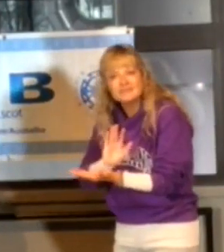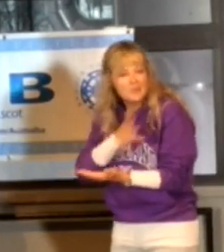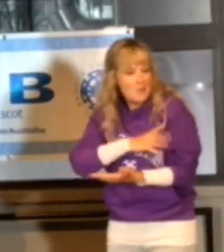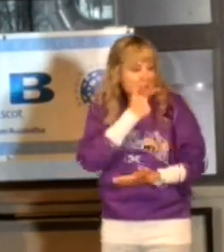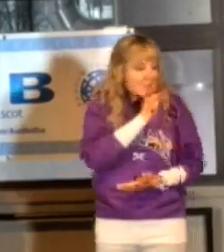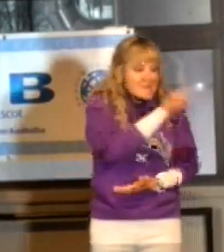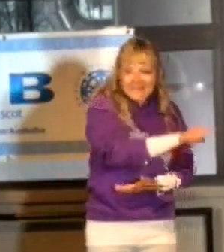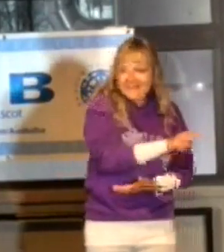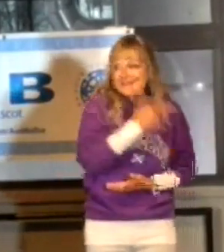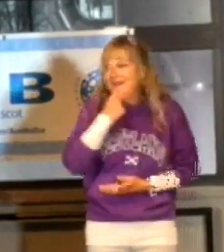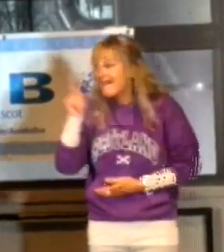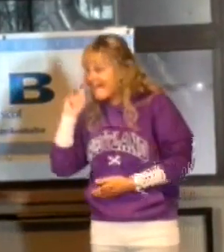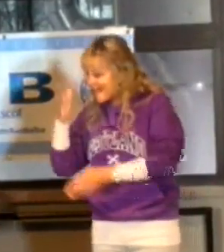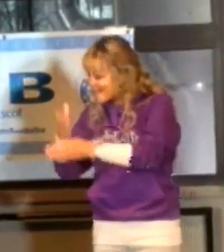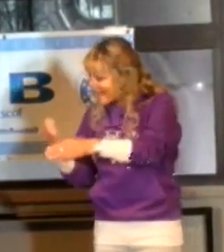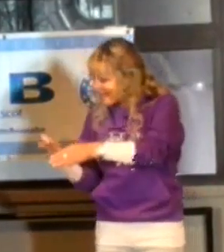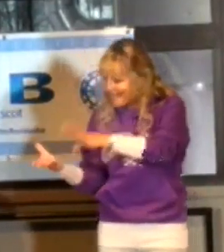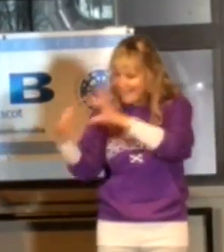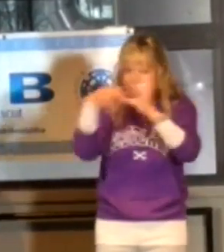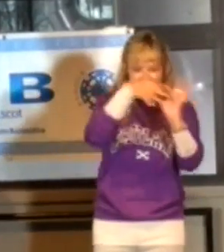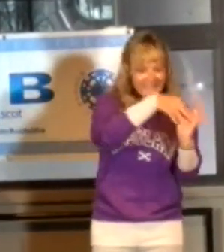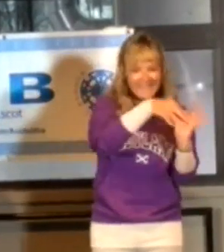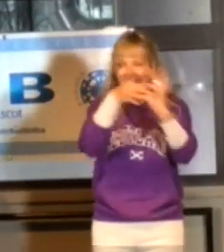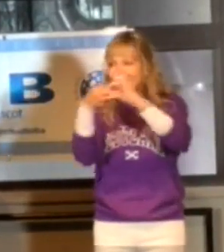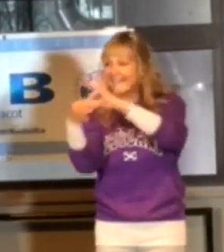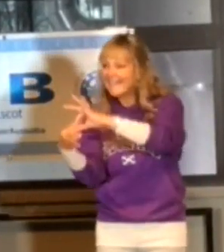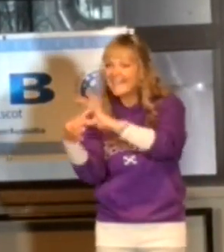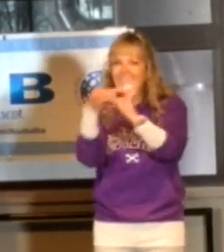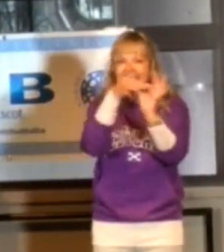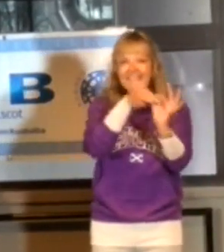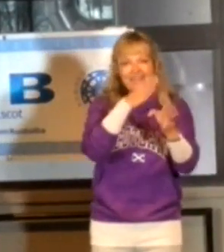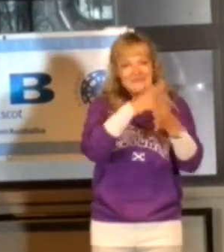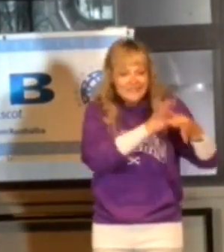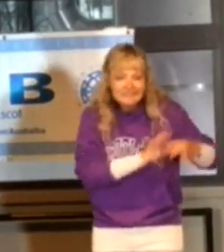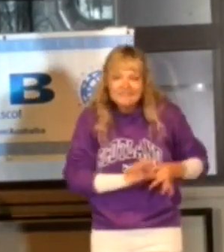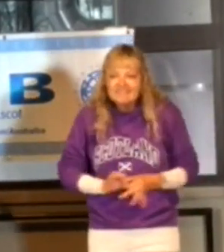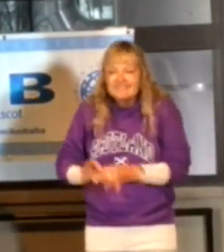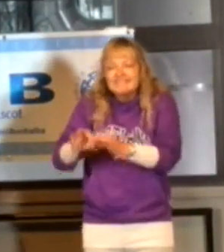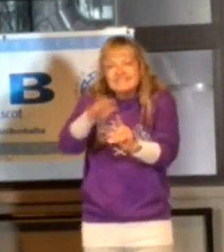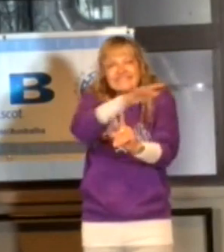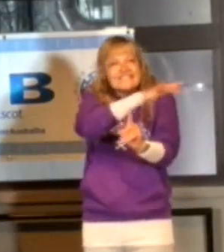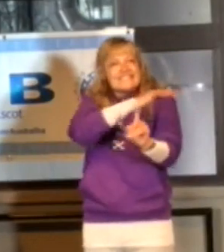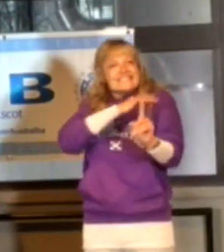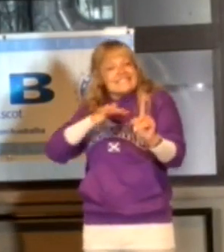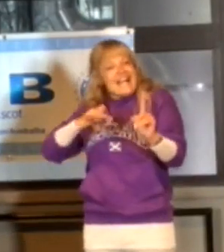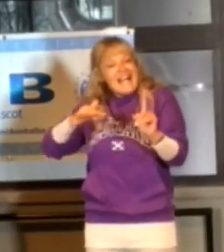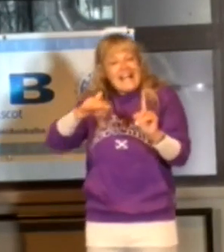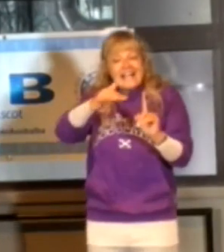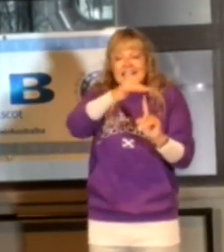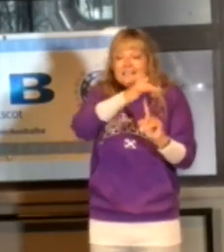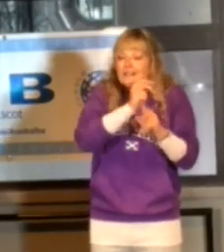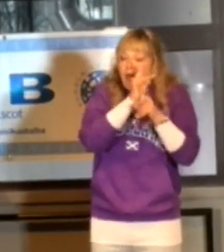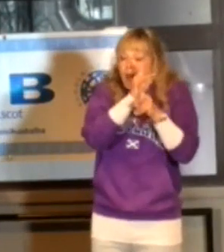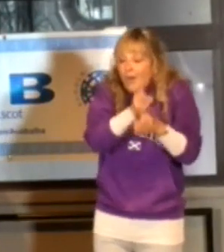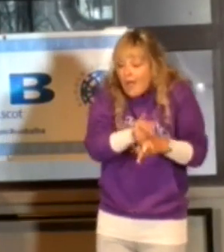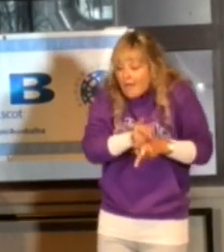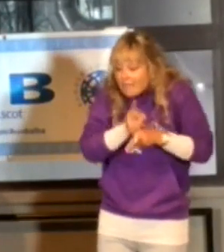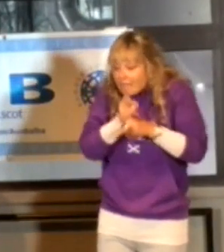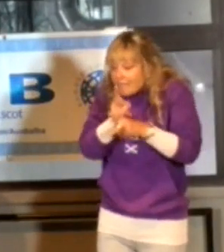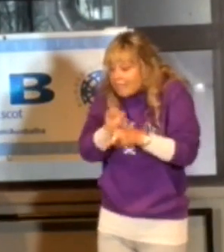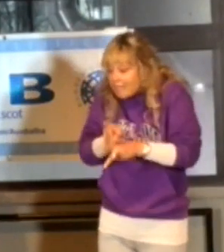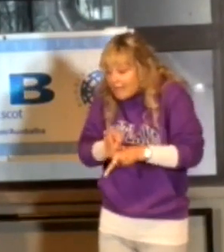together in an atmosphere of cooperation, in a society which always looks after